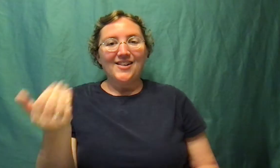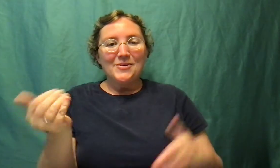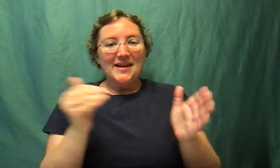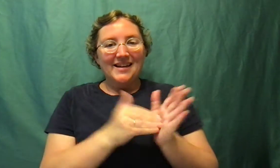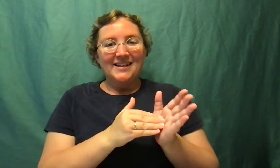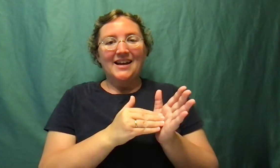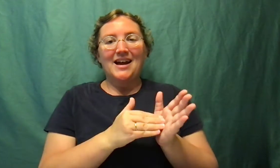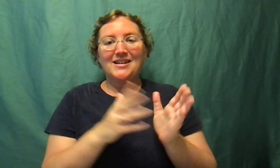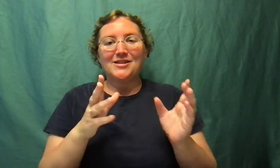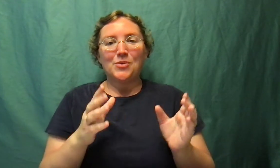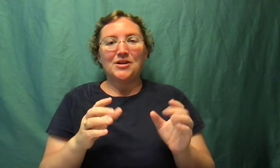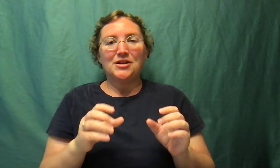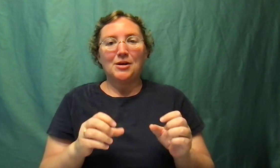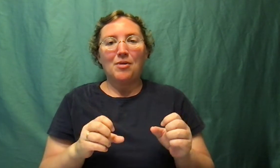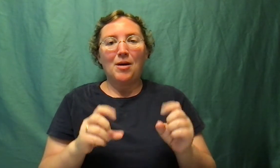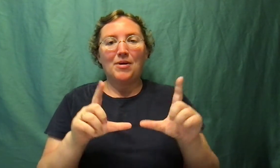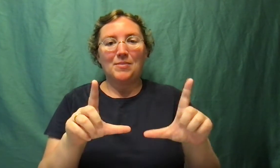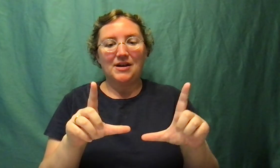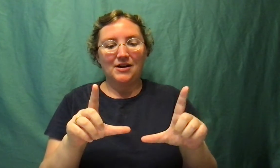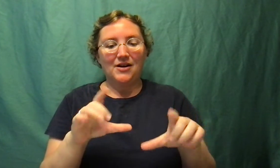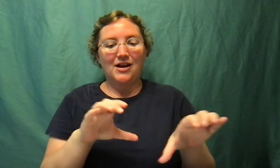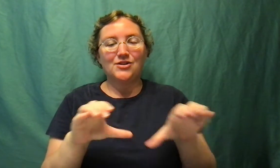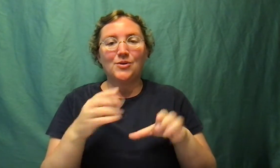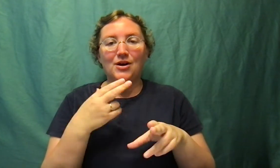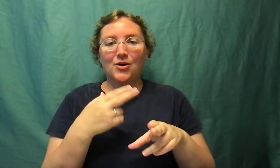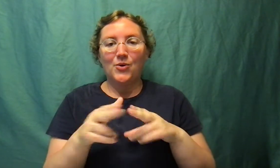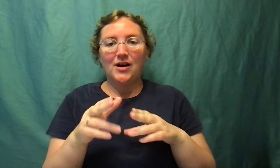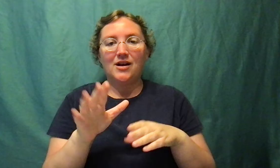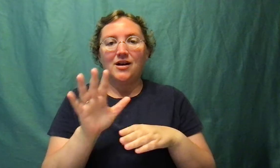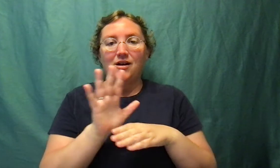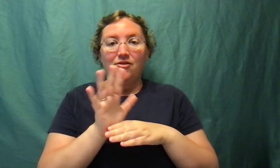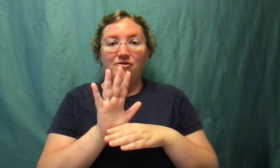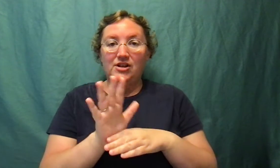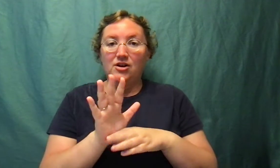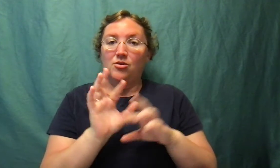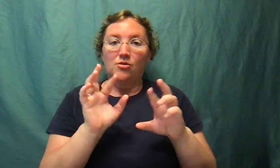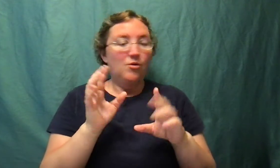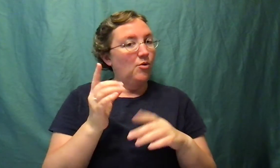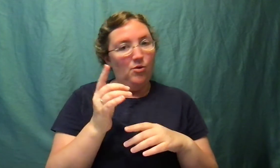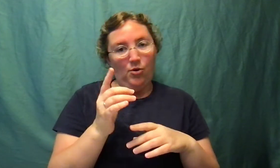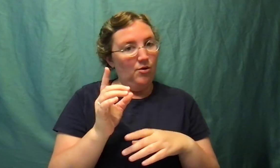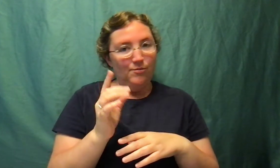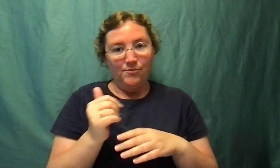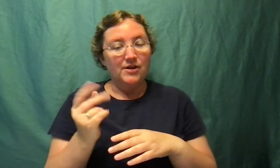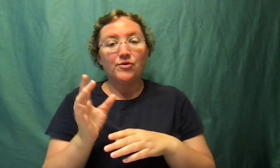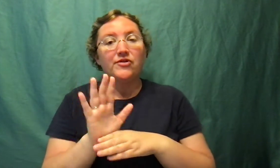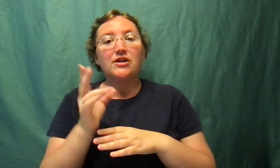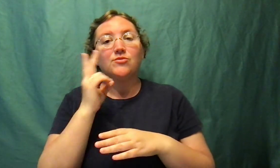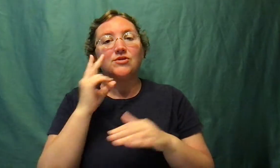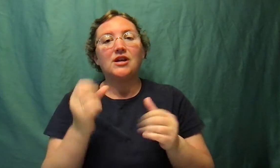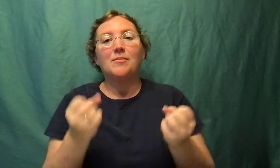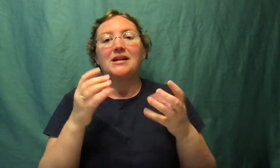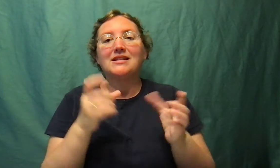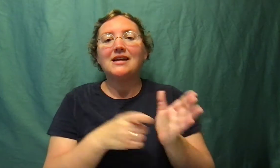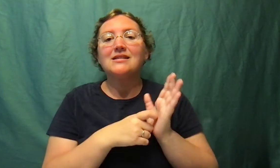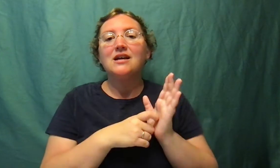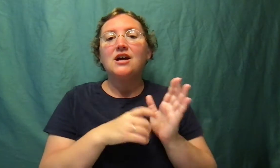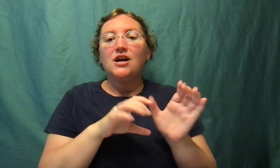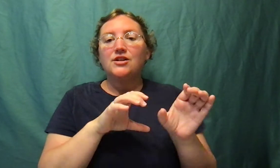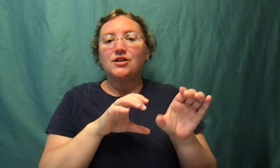Hello again. I just wanted to pop up here and do a quick video or several videos, we'll see how many it takes, to